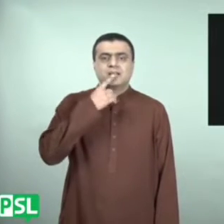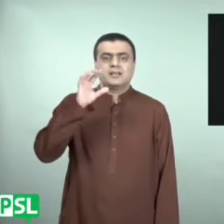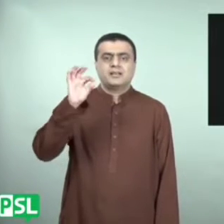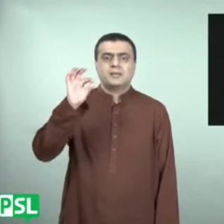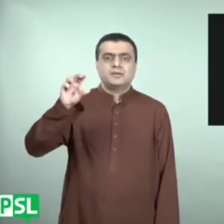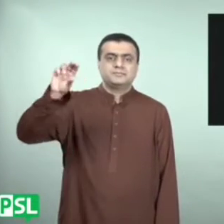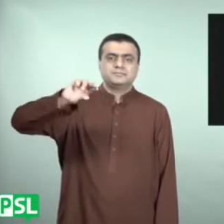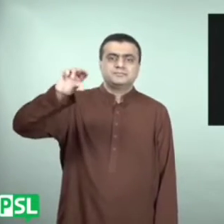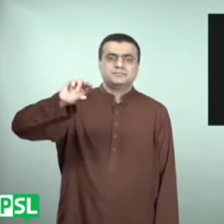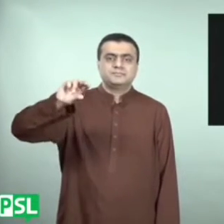salt shaker,